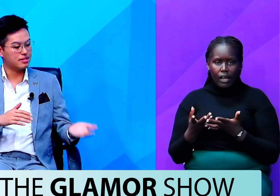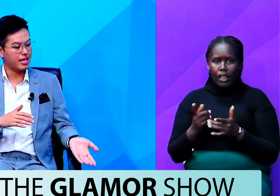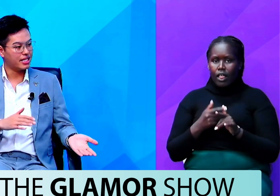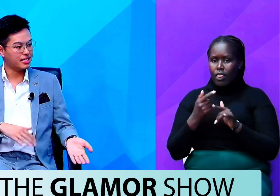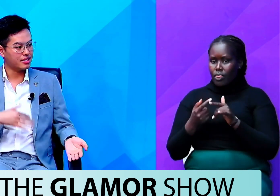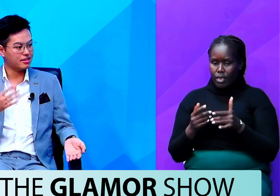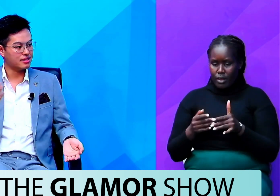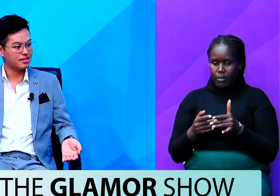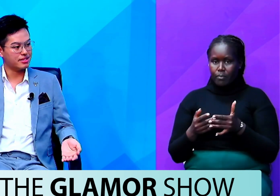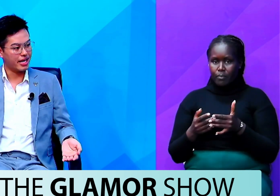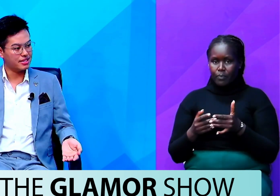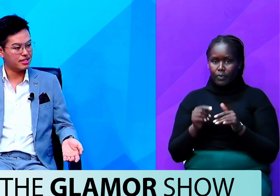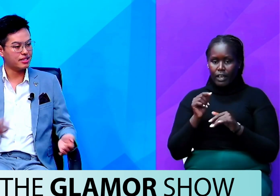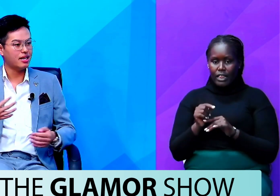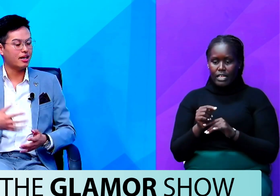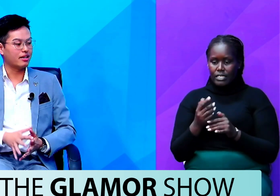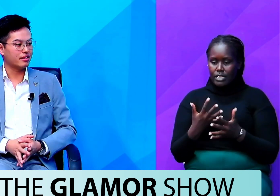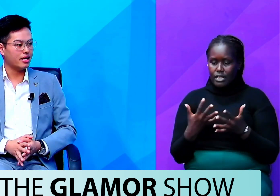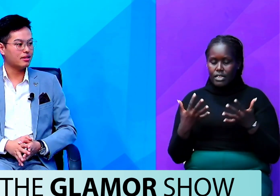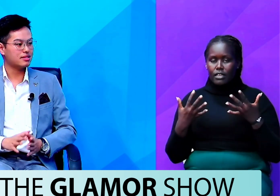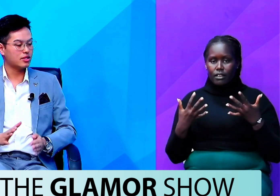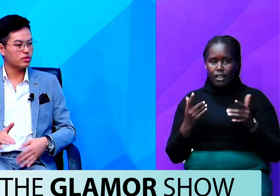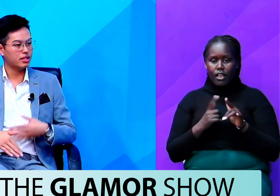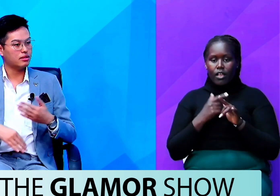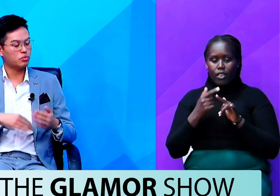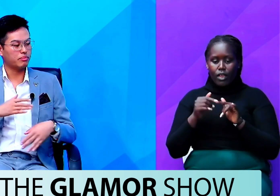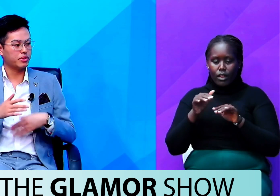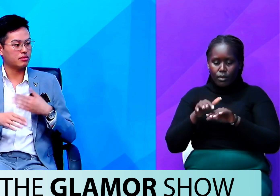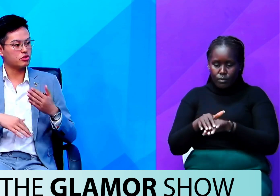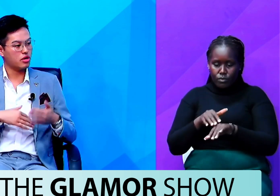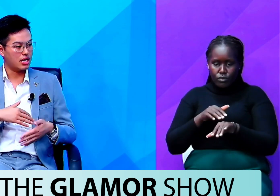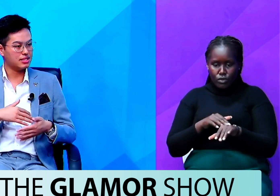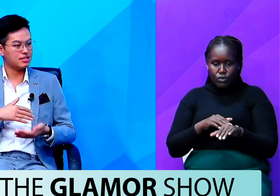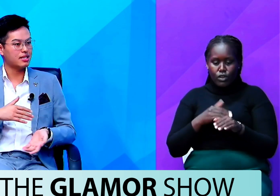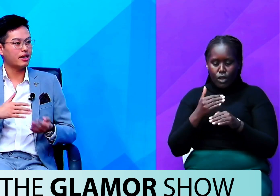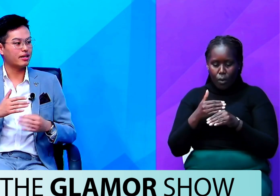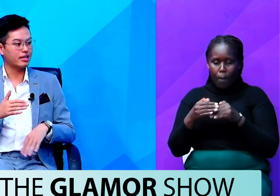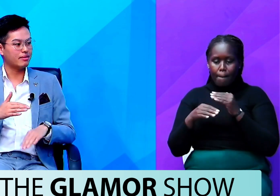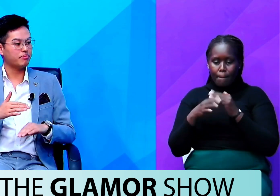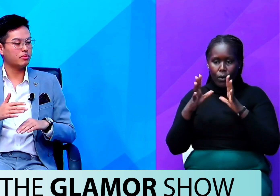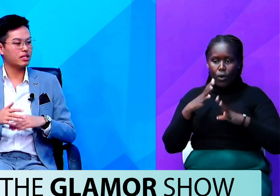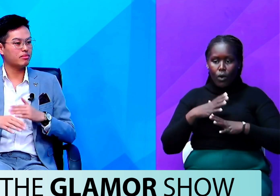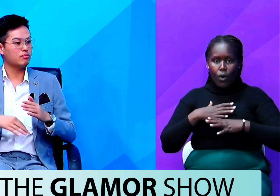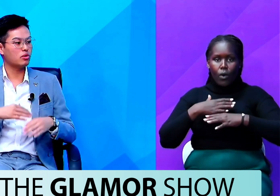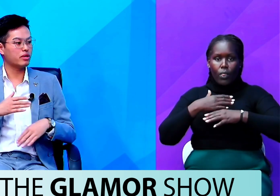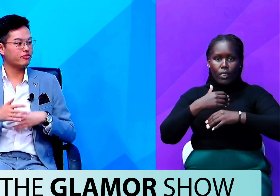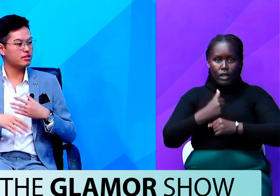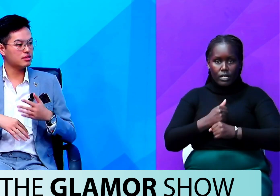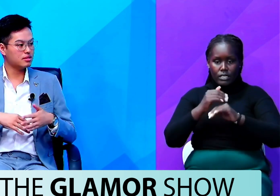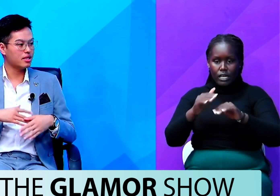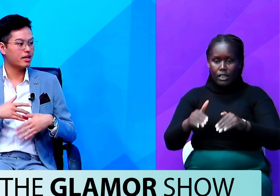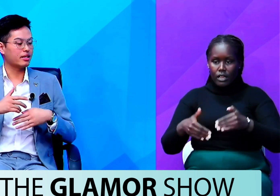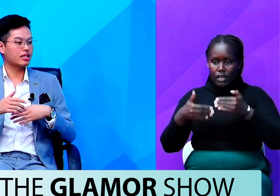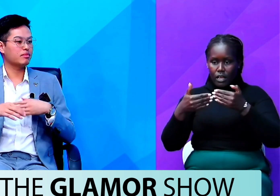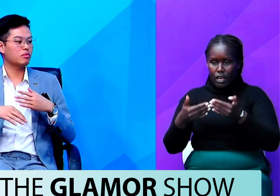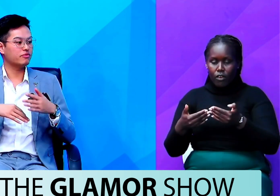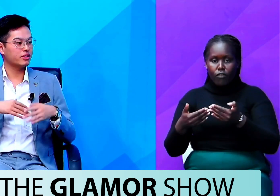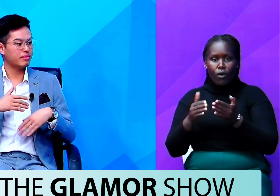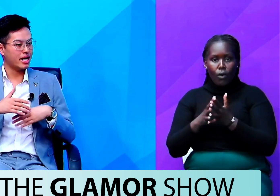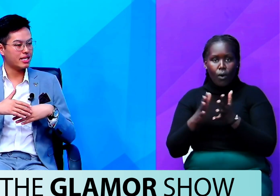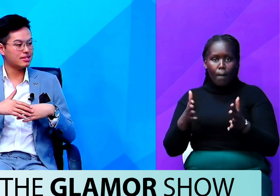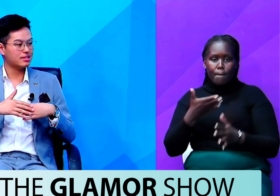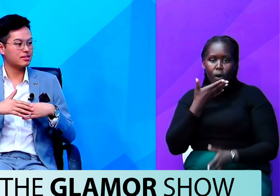this is this item, this is this item, and then slowly we build the trust, and then people give me more reference and give me